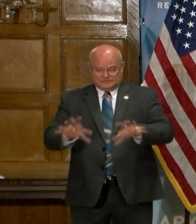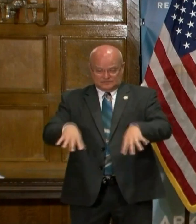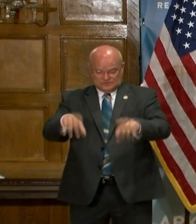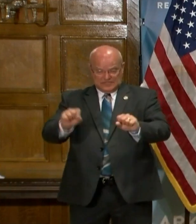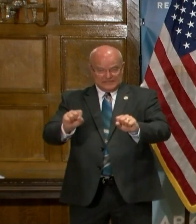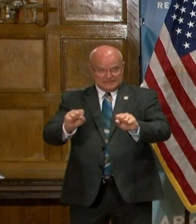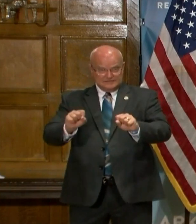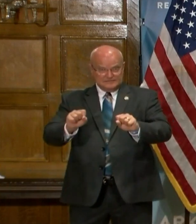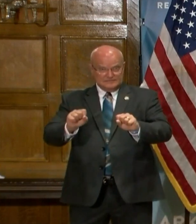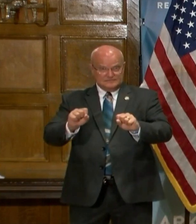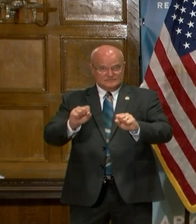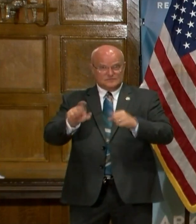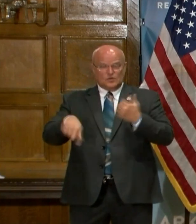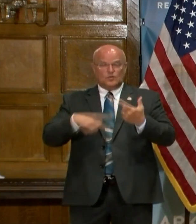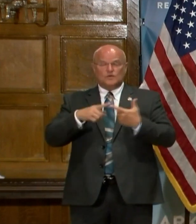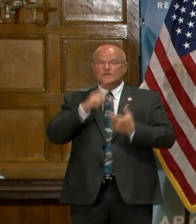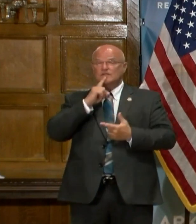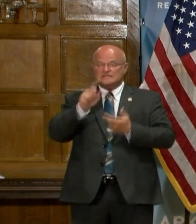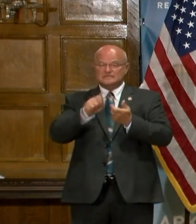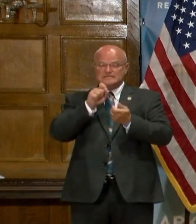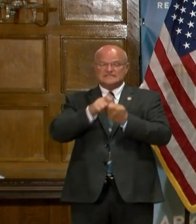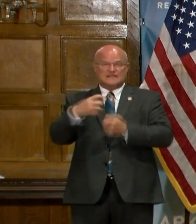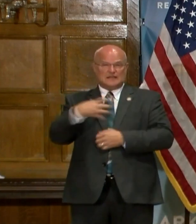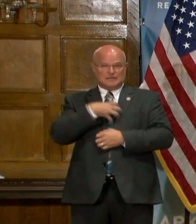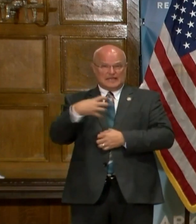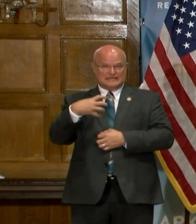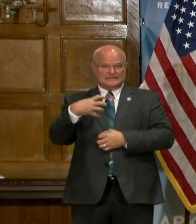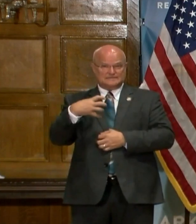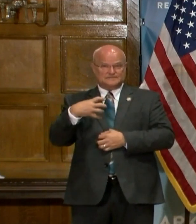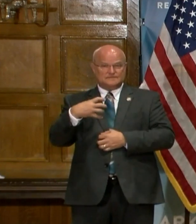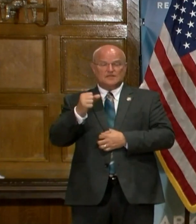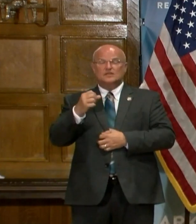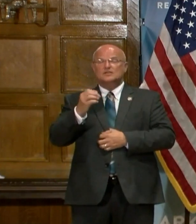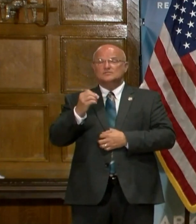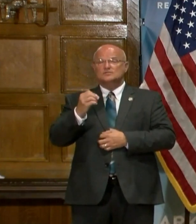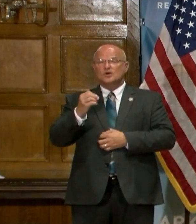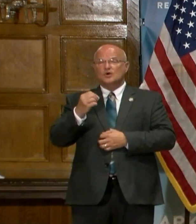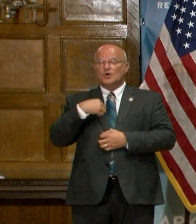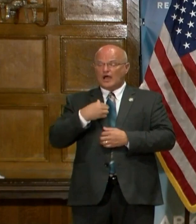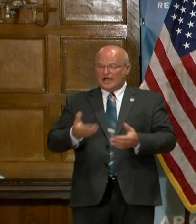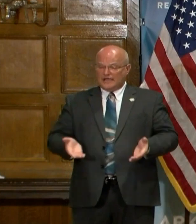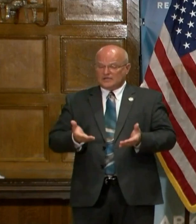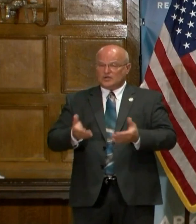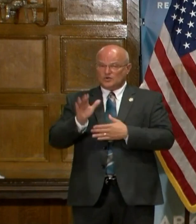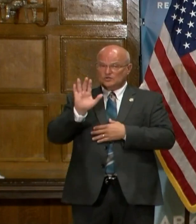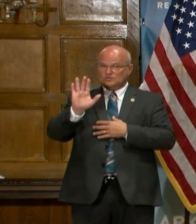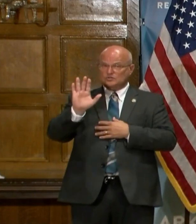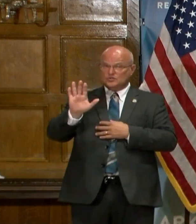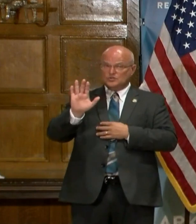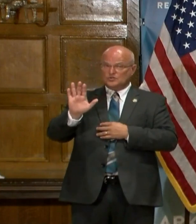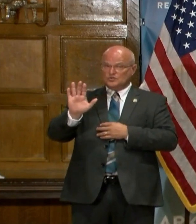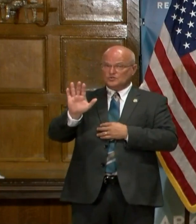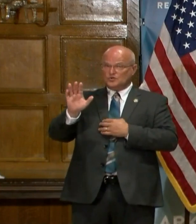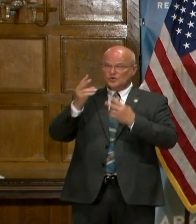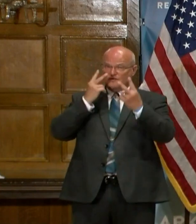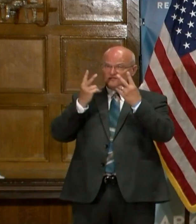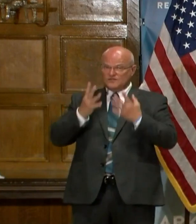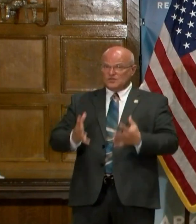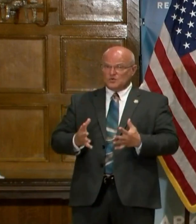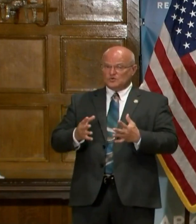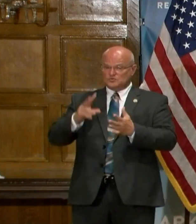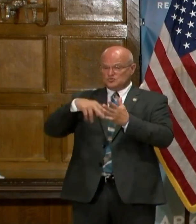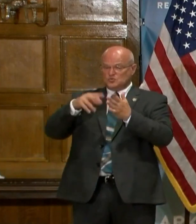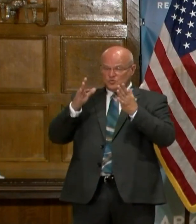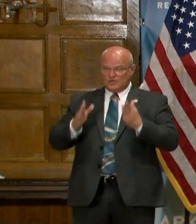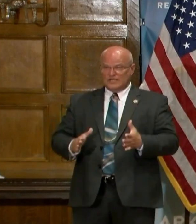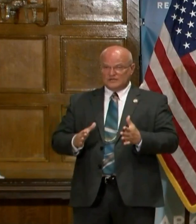taken whenever there is a specific complaint. And so I encourage your viewers, your readers